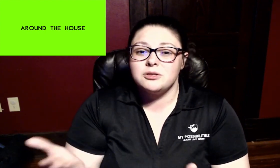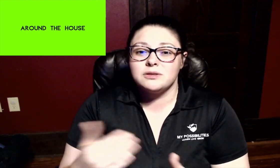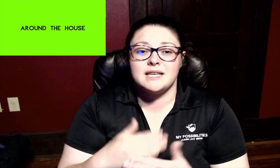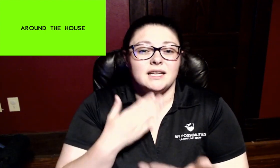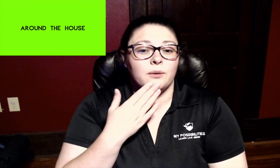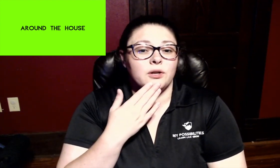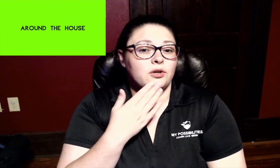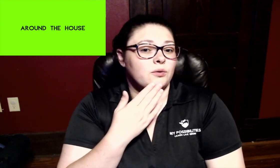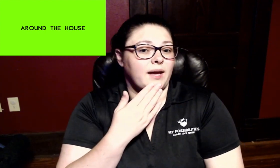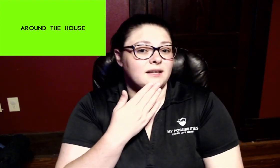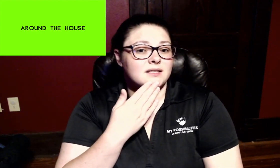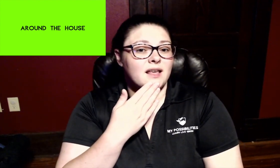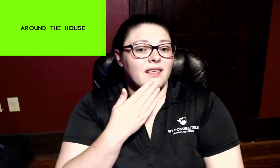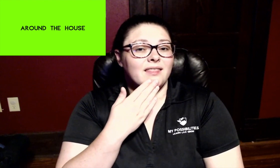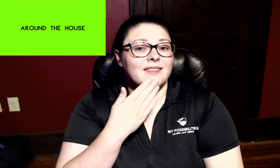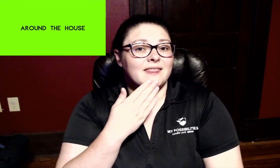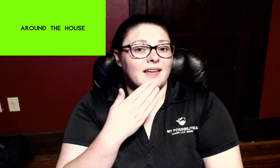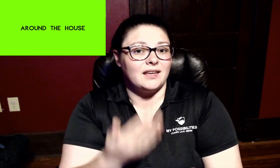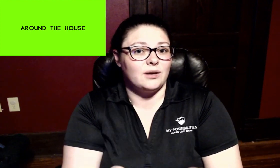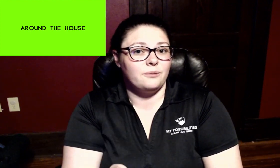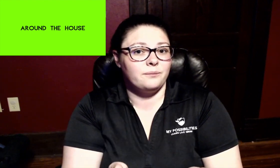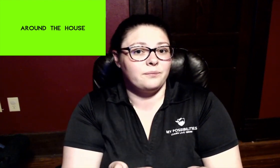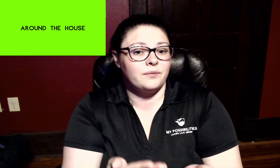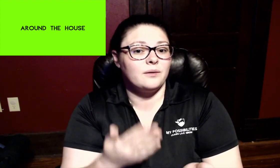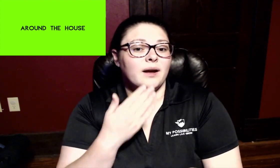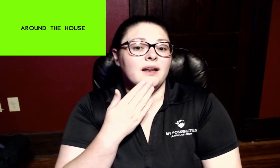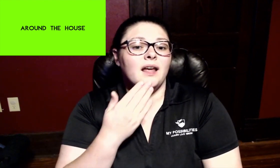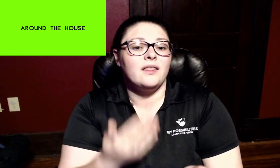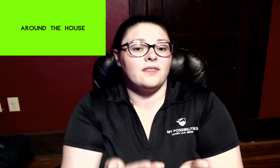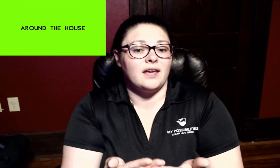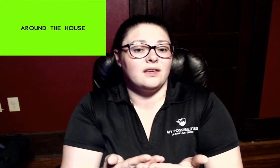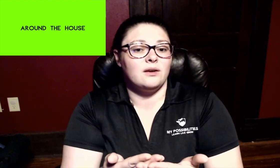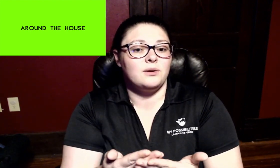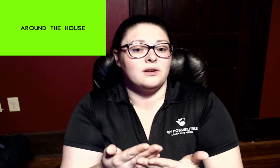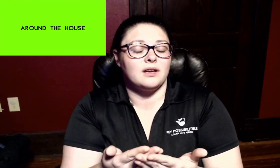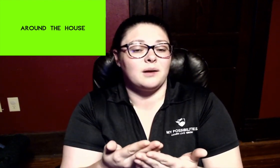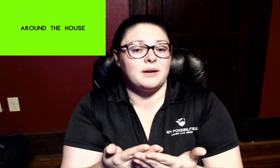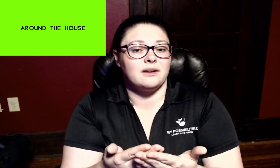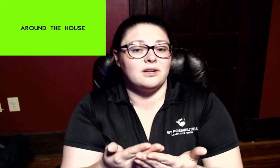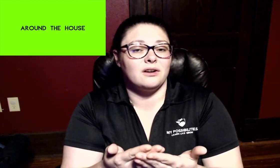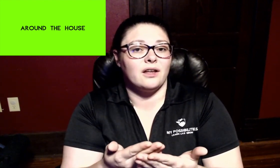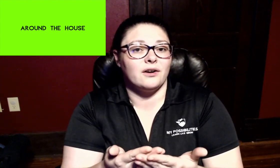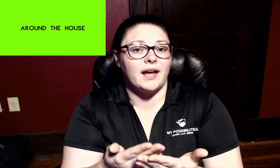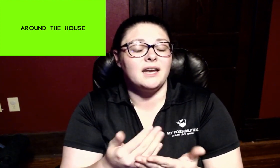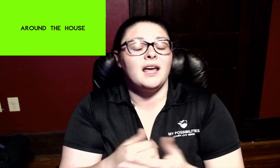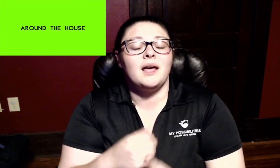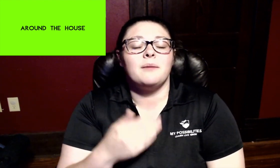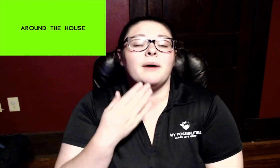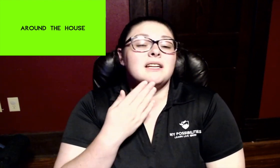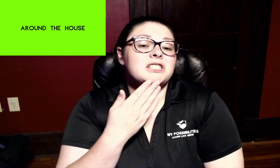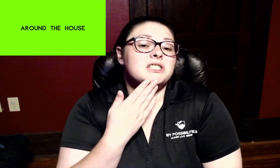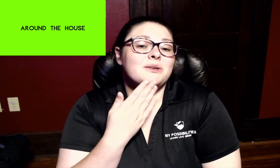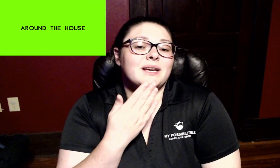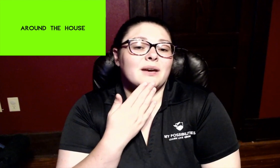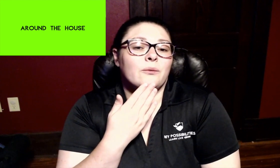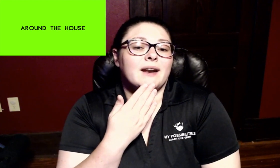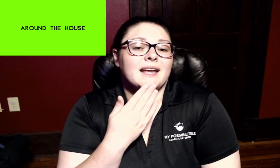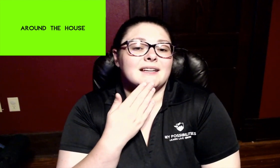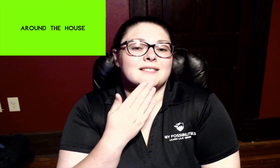see it done with two hands. Thank you, right? Thank you. And you can come down to your other hand. But just doing it one hand is fine